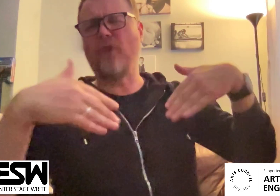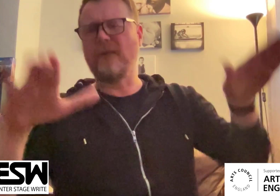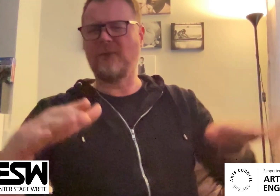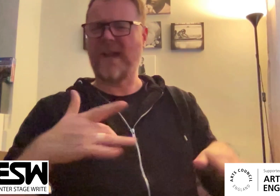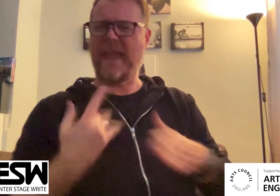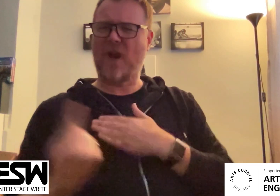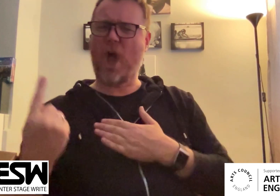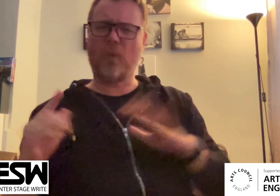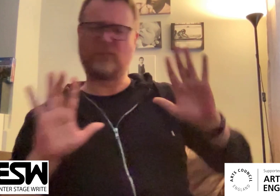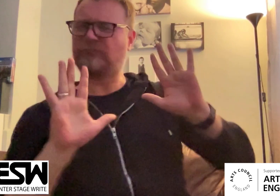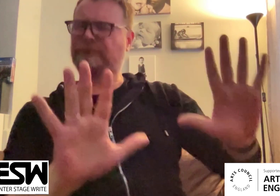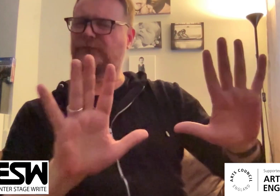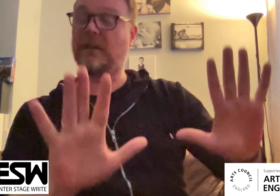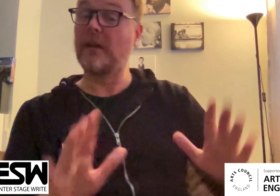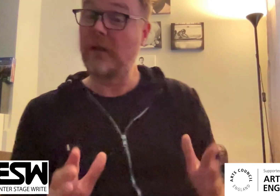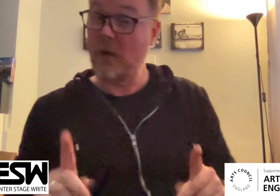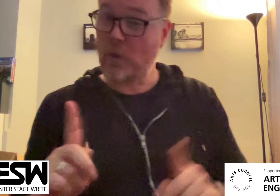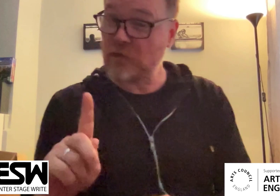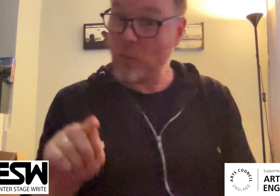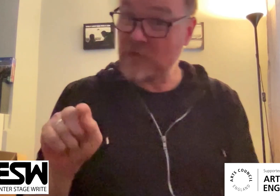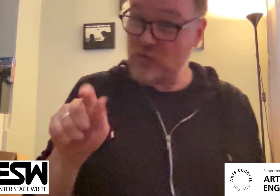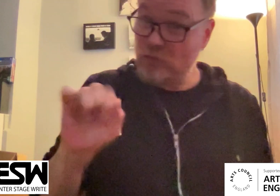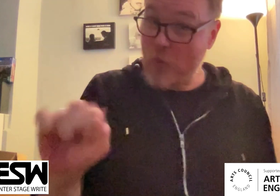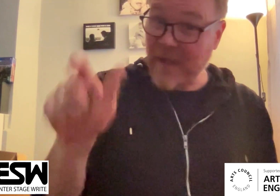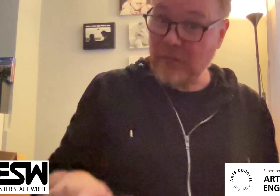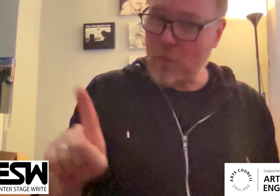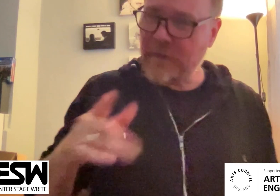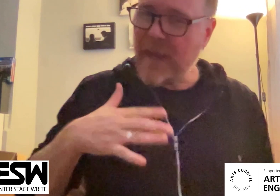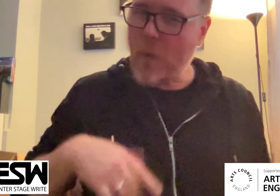Or you want to be left alone, It's your character. What do they want?